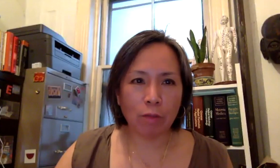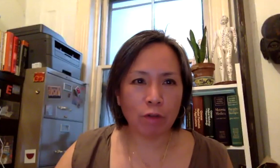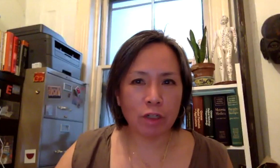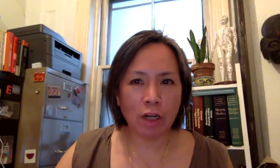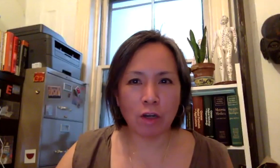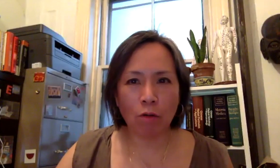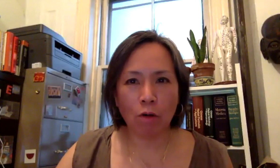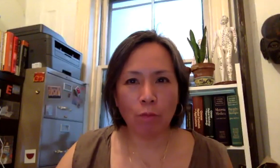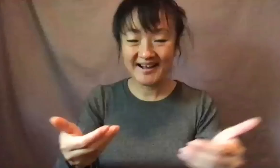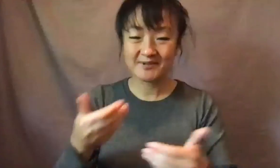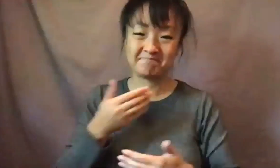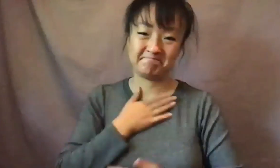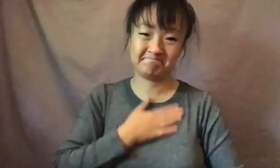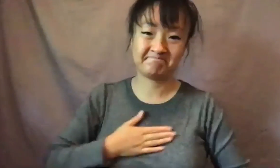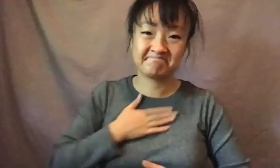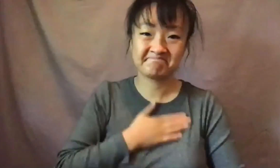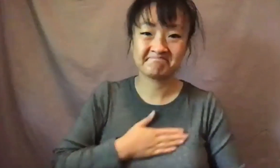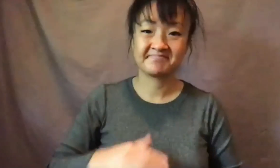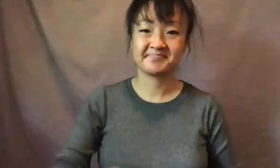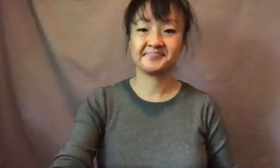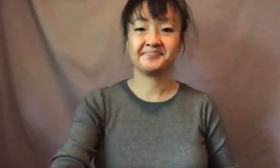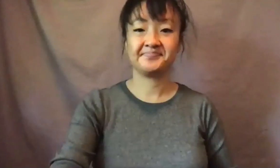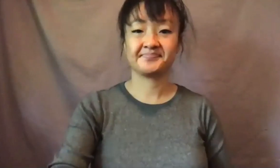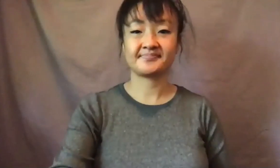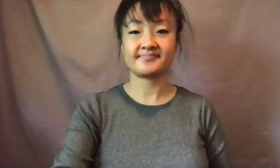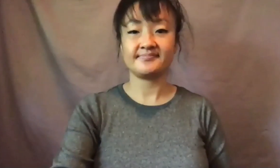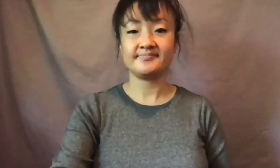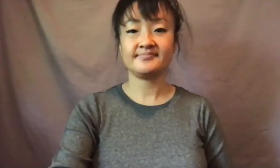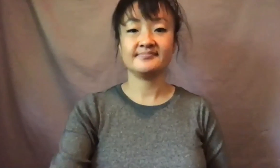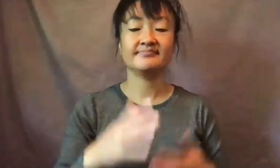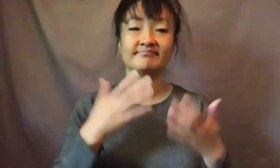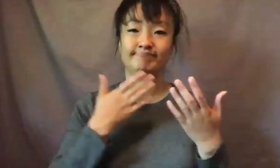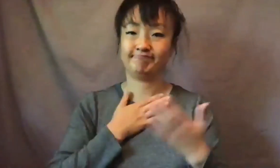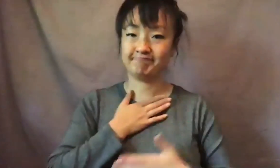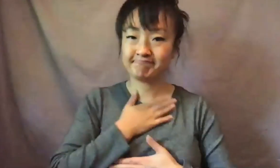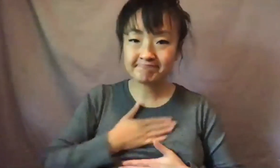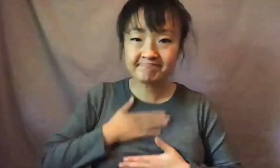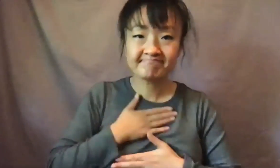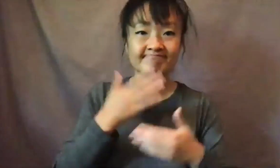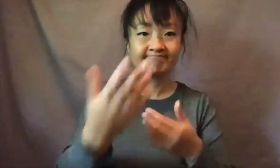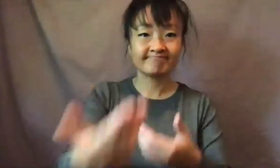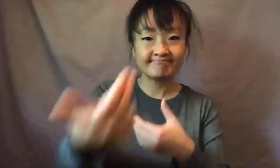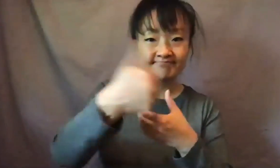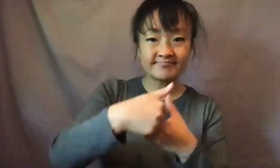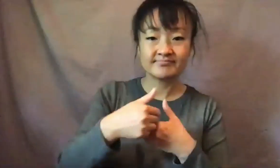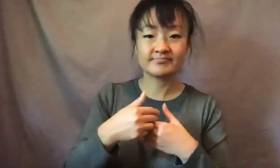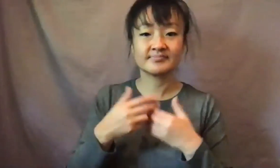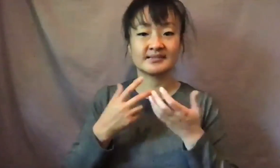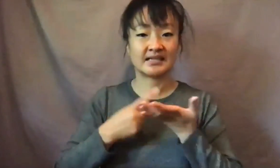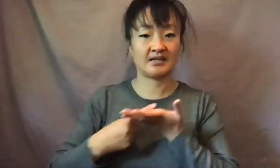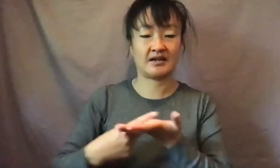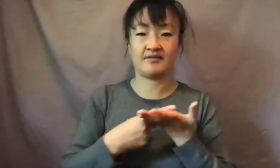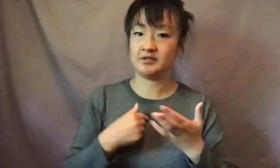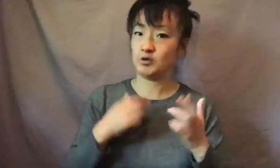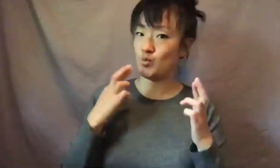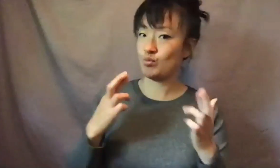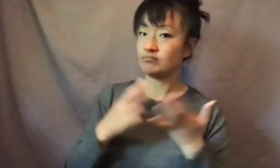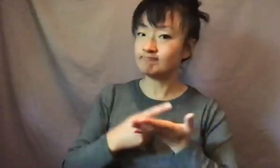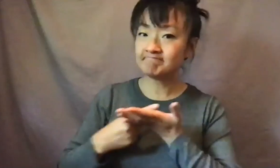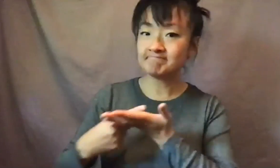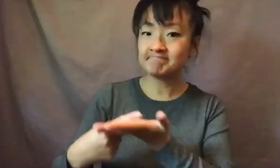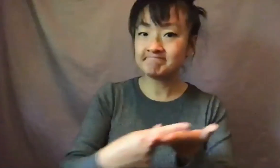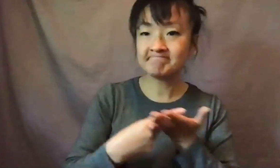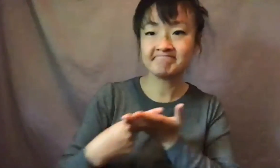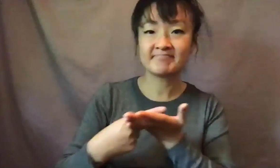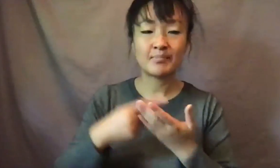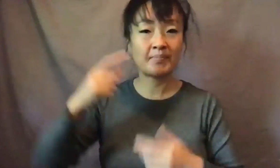Really appreciate you all being here and participating in a conversation, I hope, about the